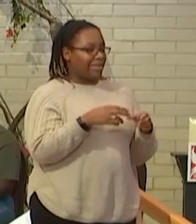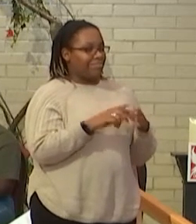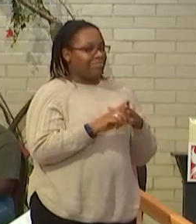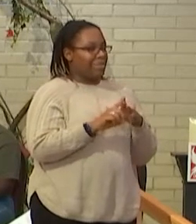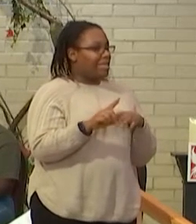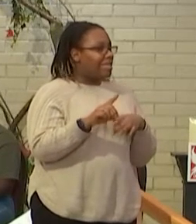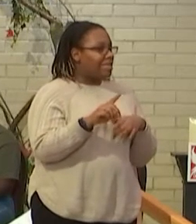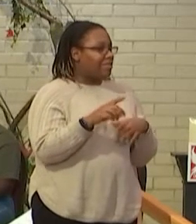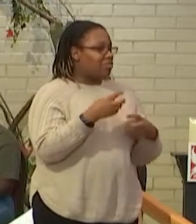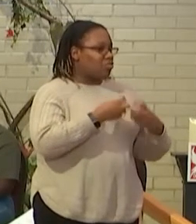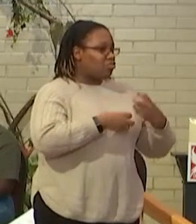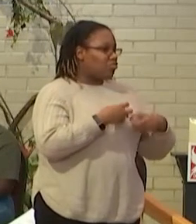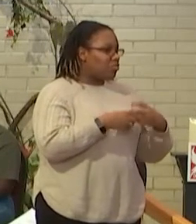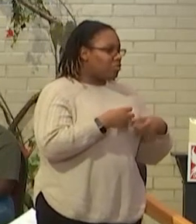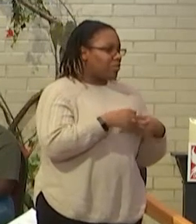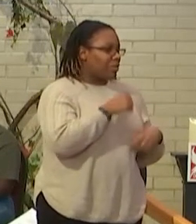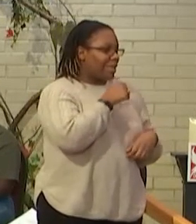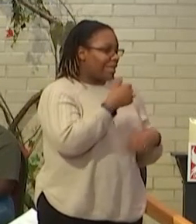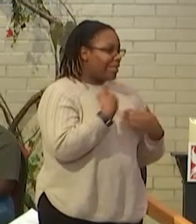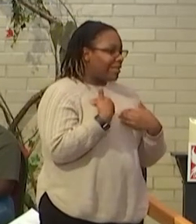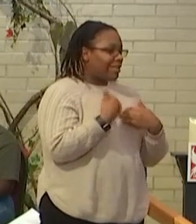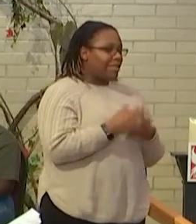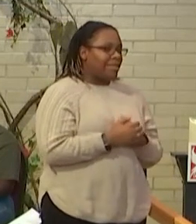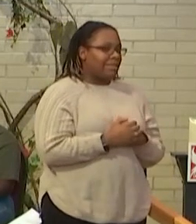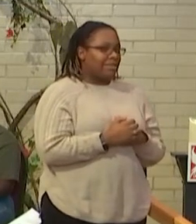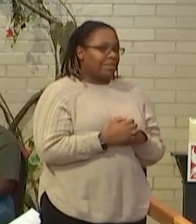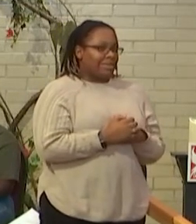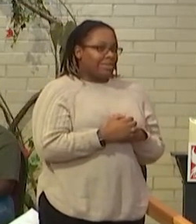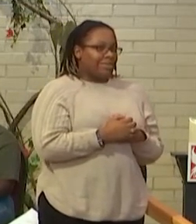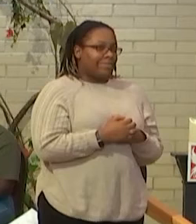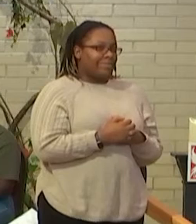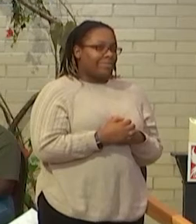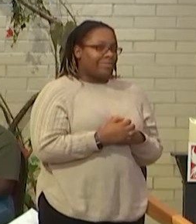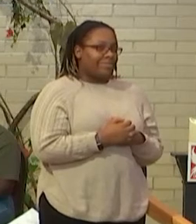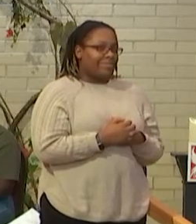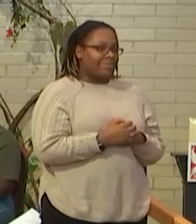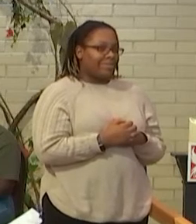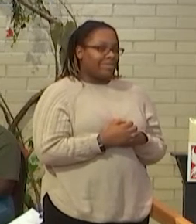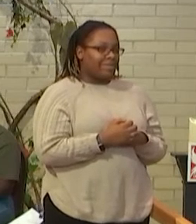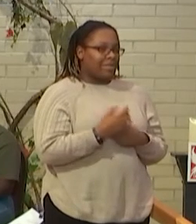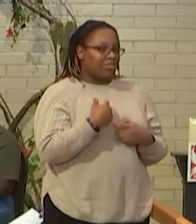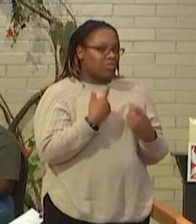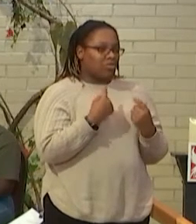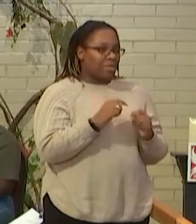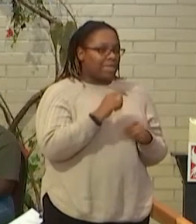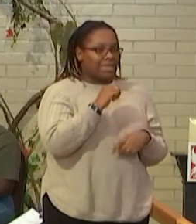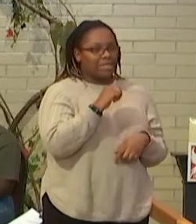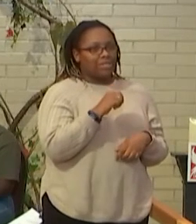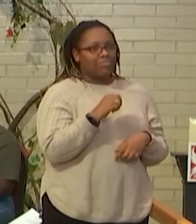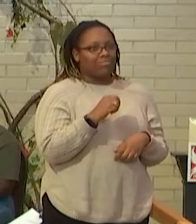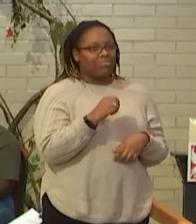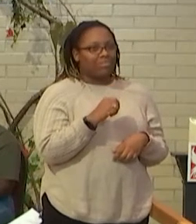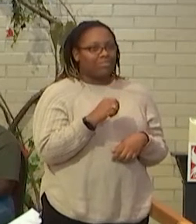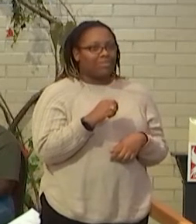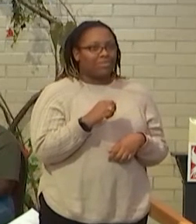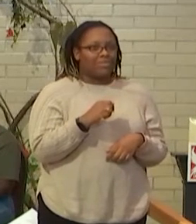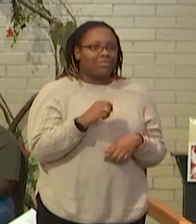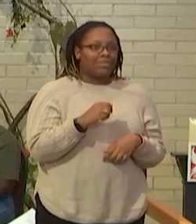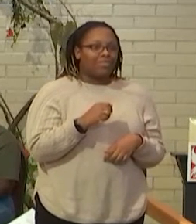was flabbergasted because I was dealing with like trying not to curse in my classes and having teachers yell at me anyway because they didn't